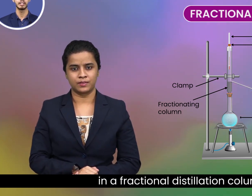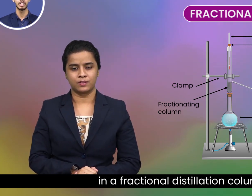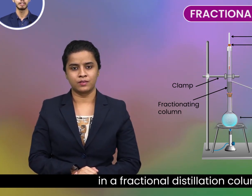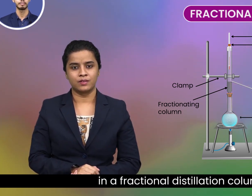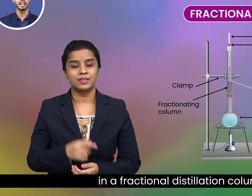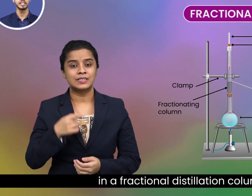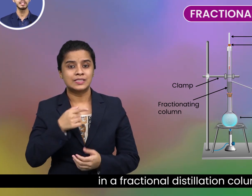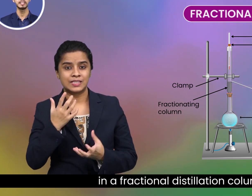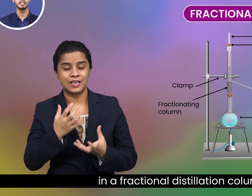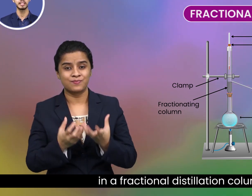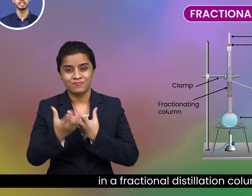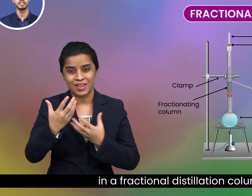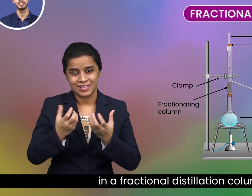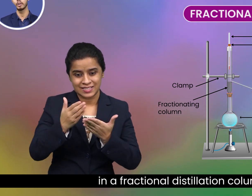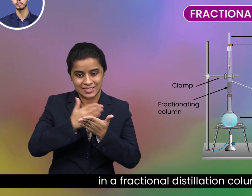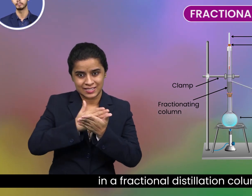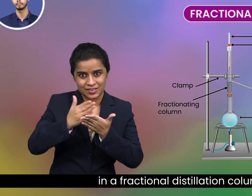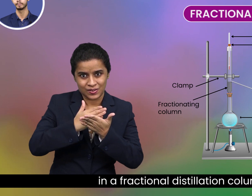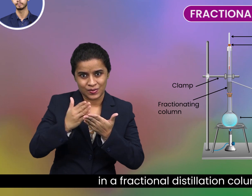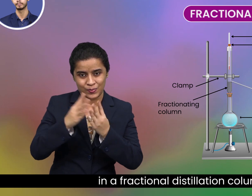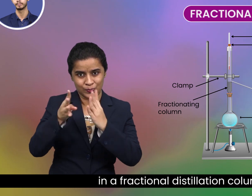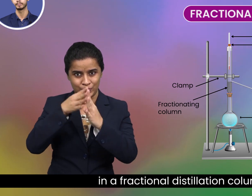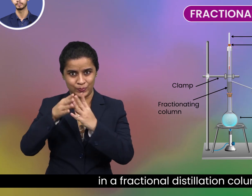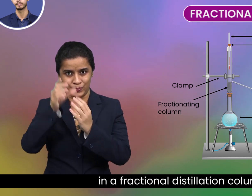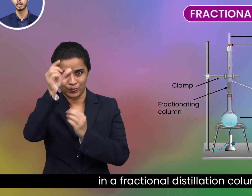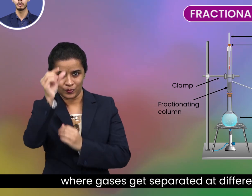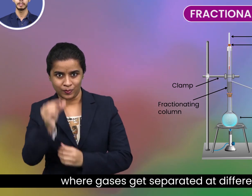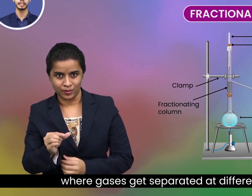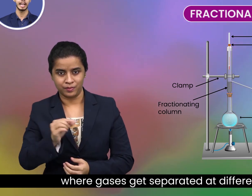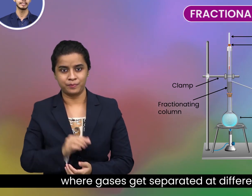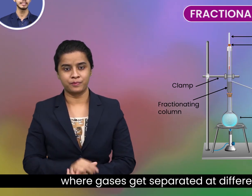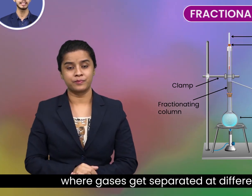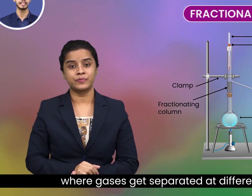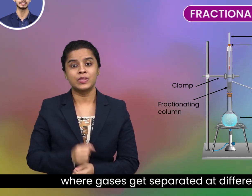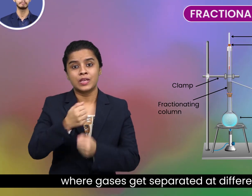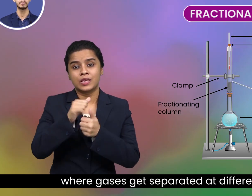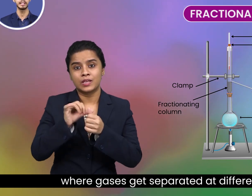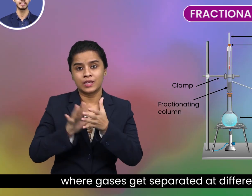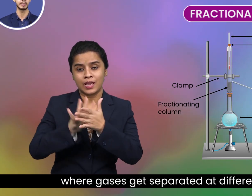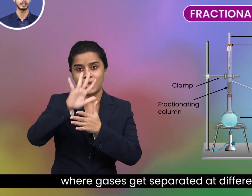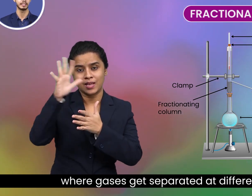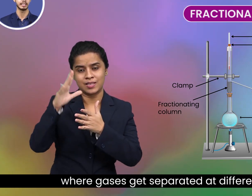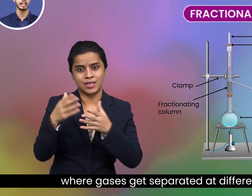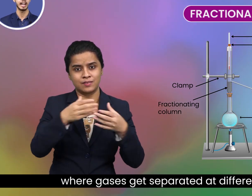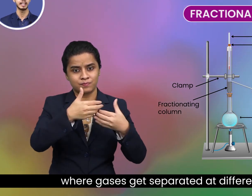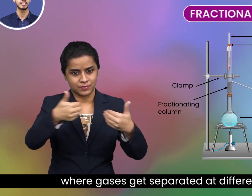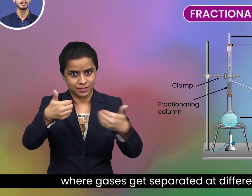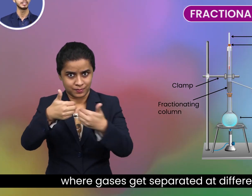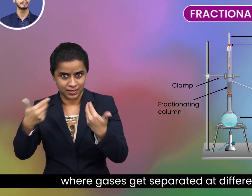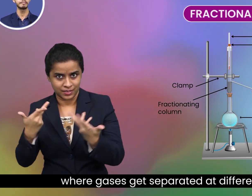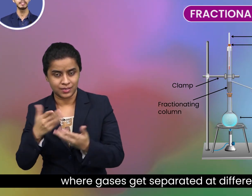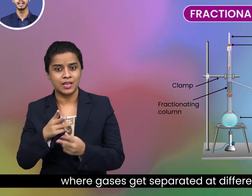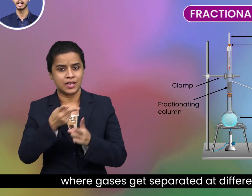in a fractional distillation column, where gases get separated